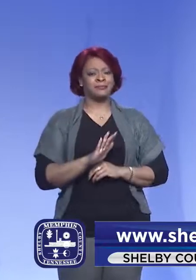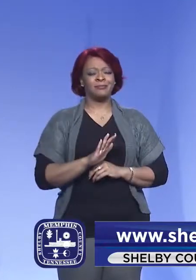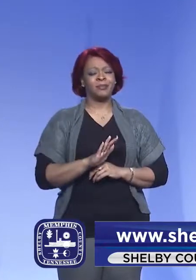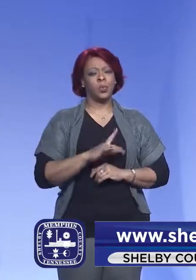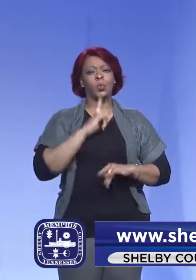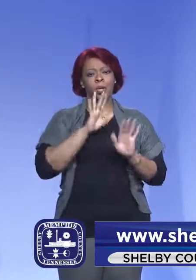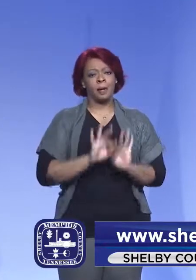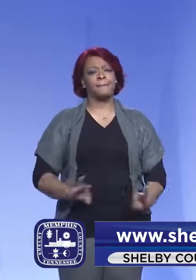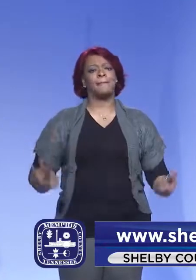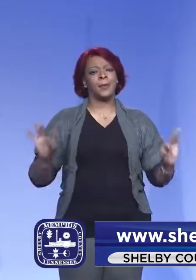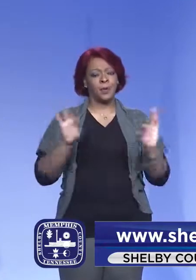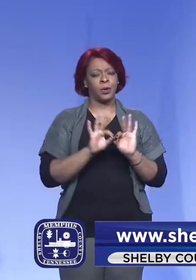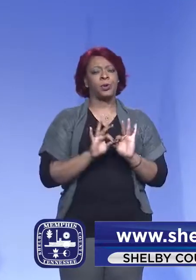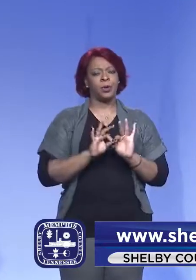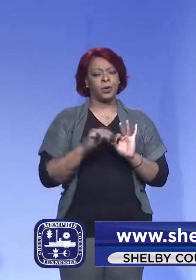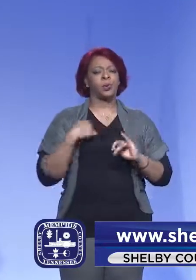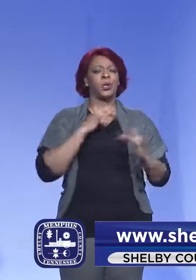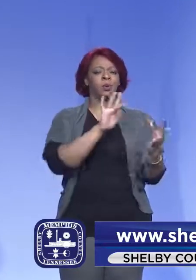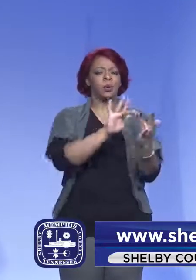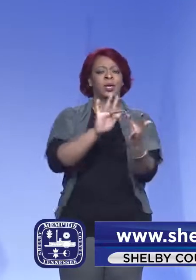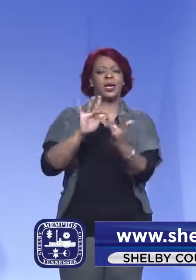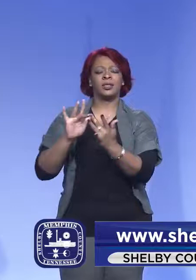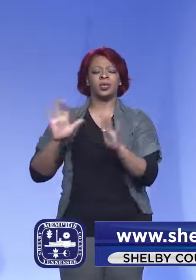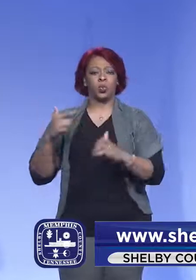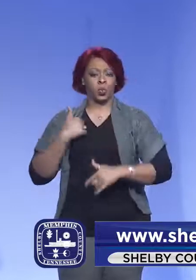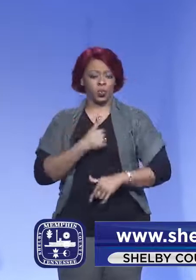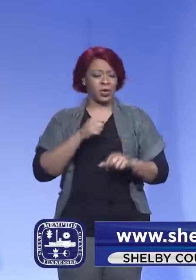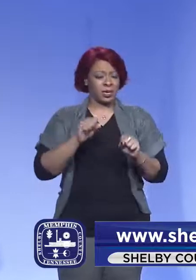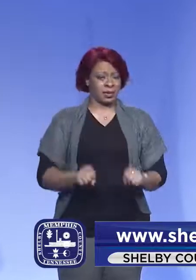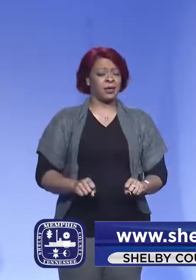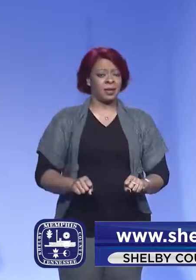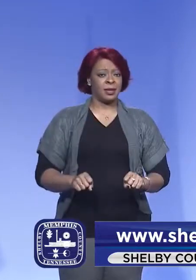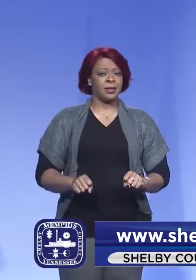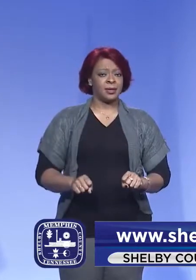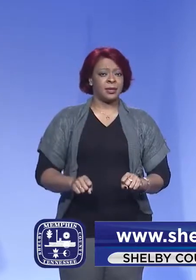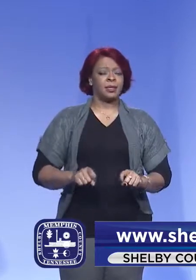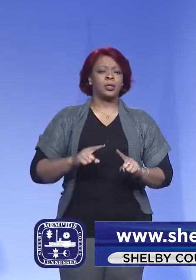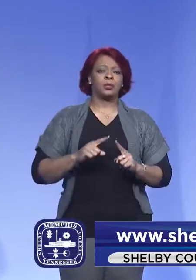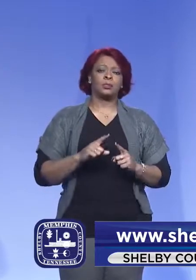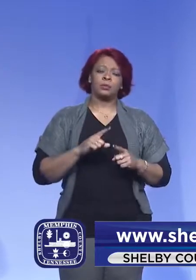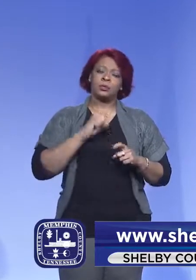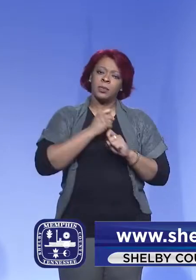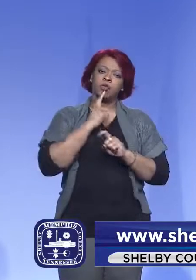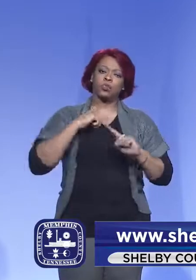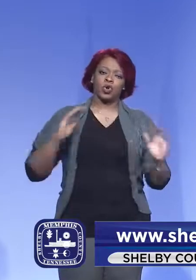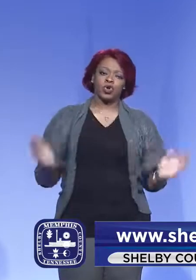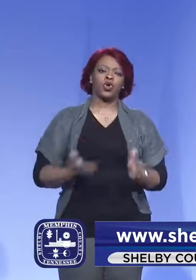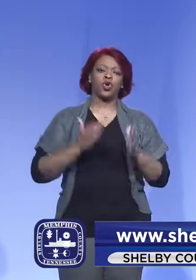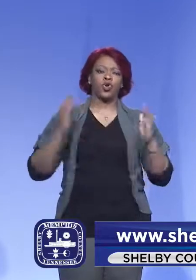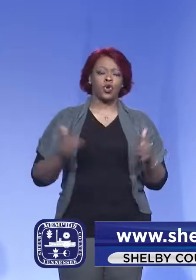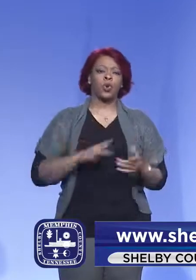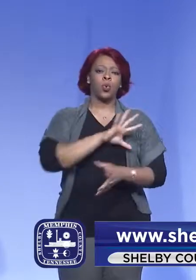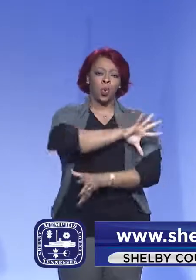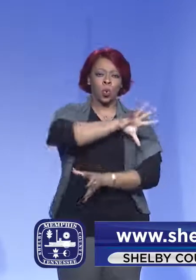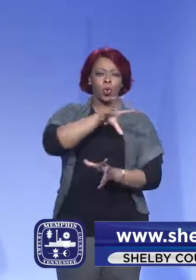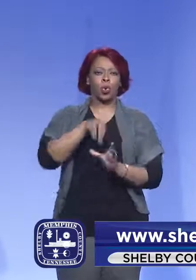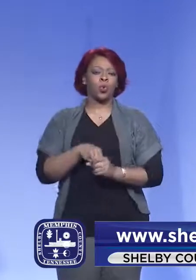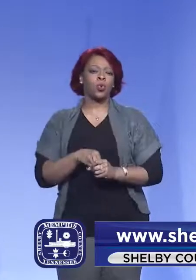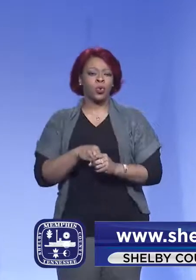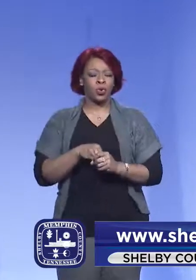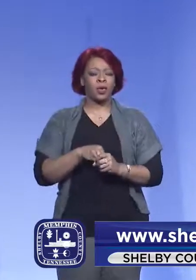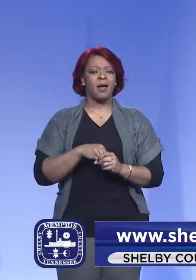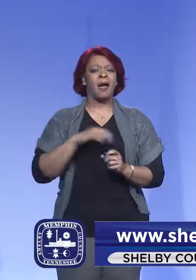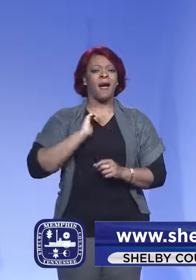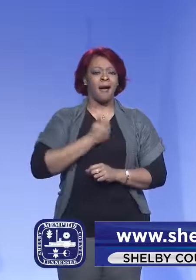very important that we reach out and do what we can to encourage and include our